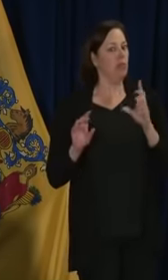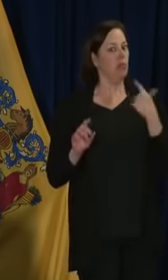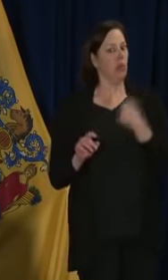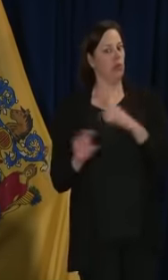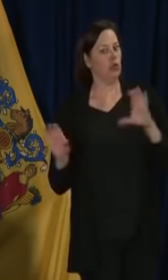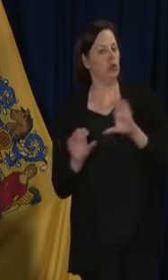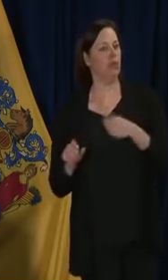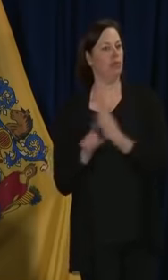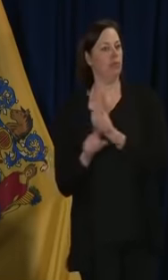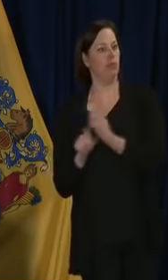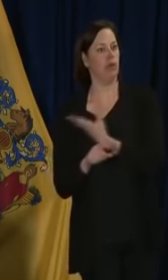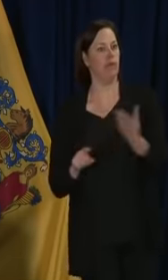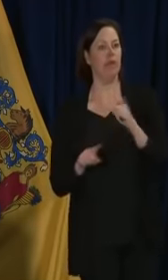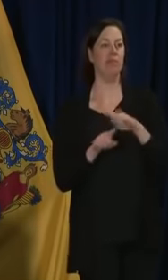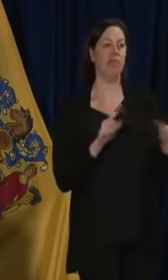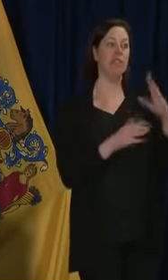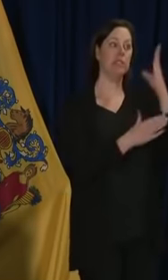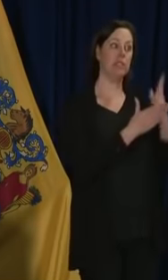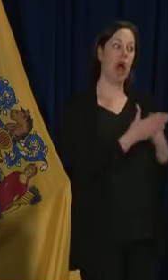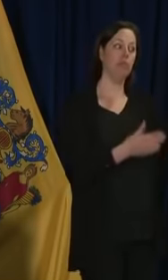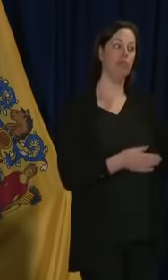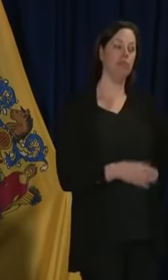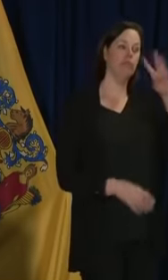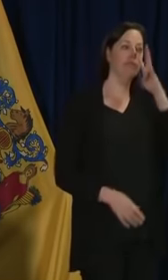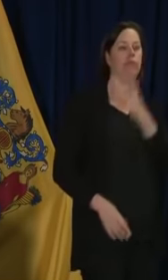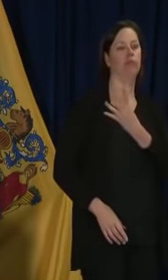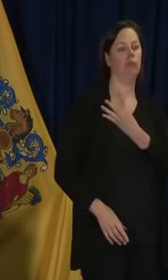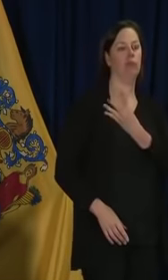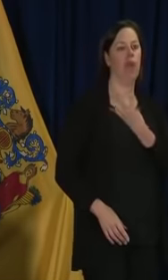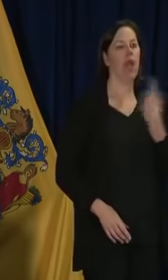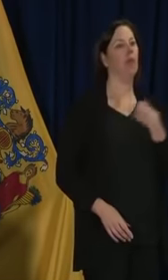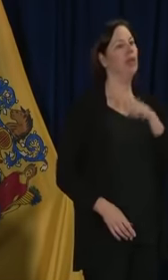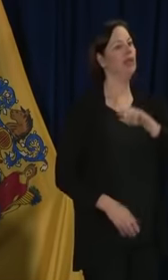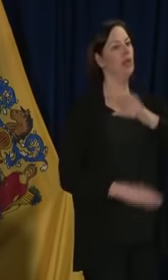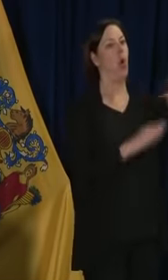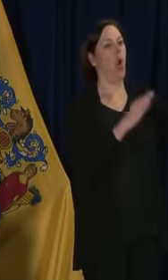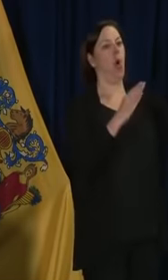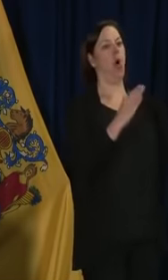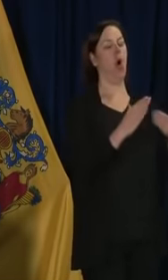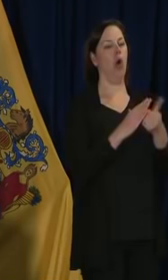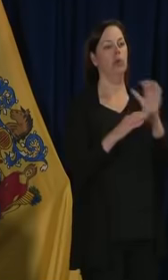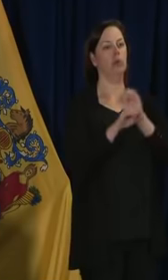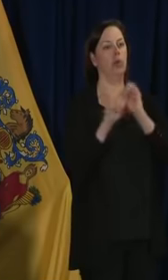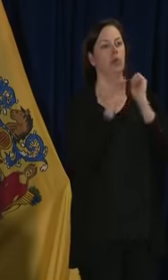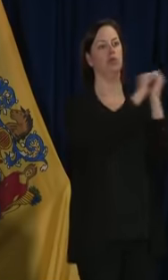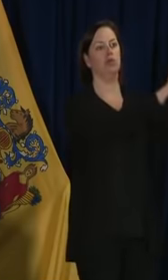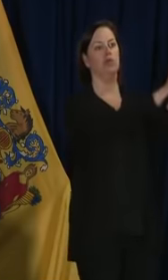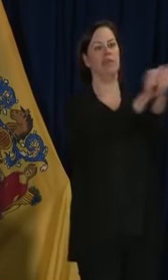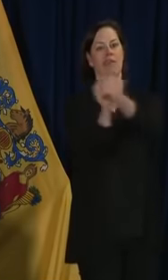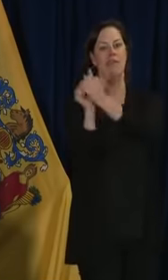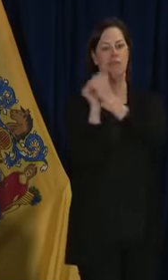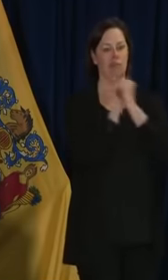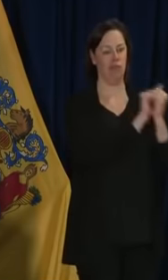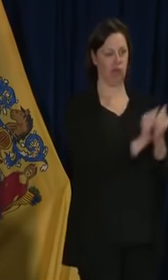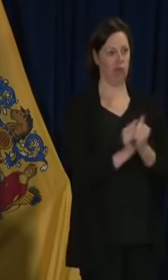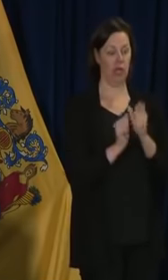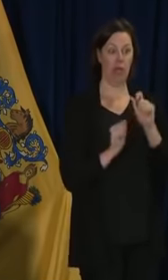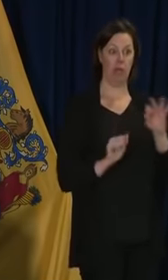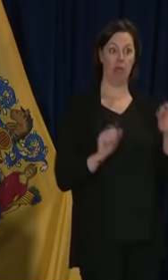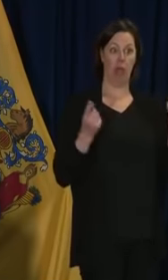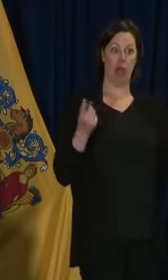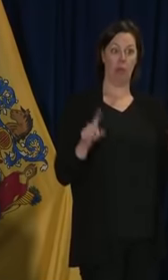us. But we need not just most of us, we need all of us together. And assuming we do that, we